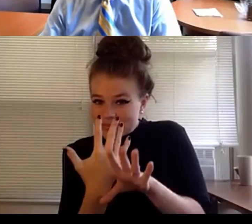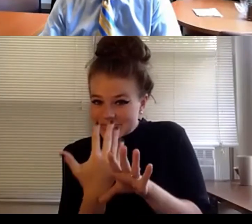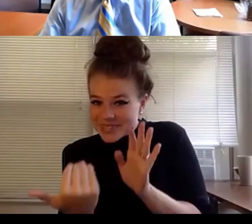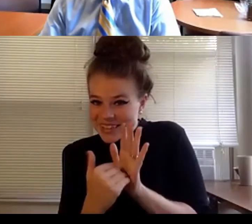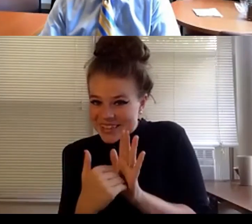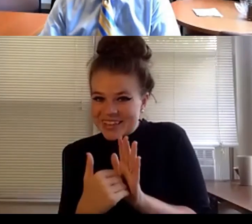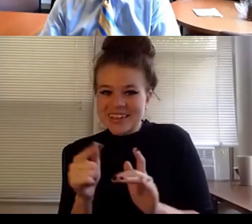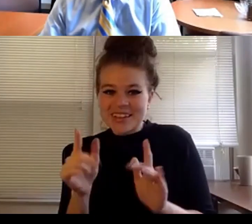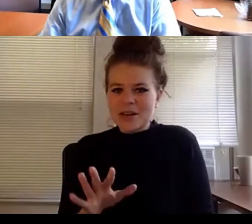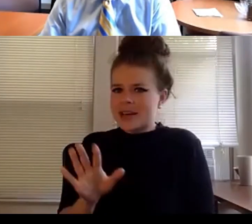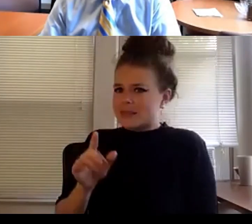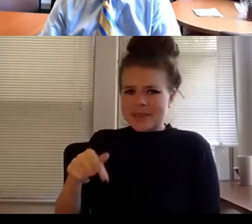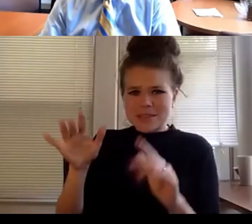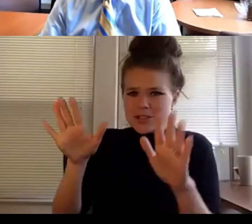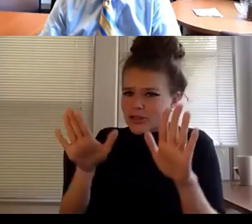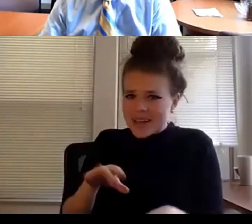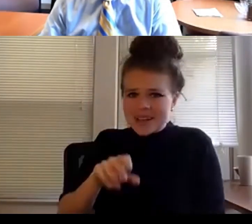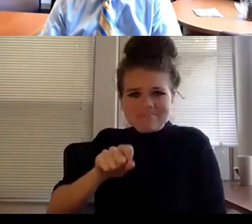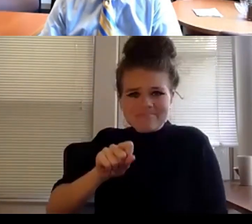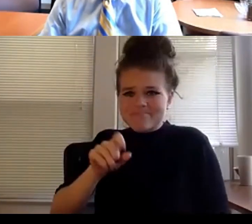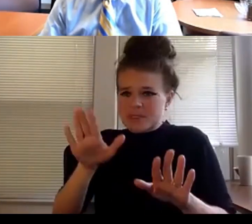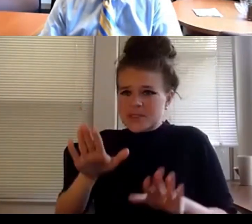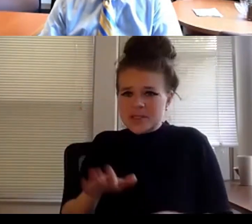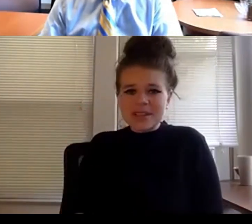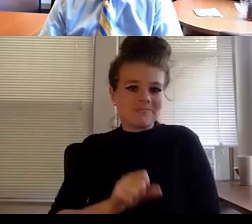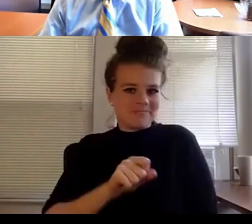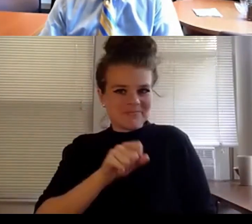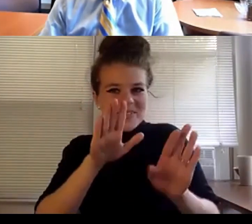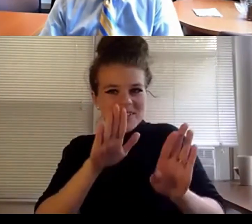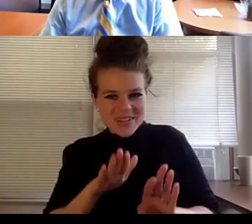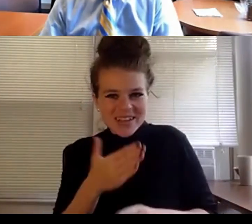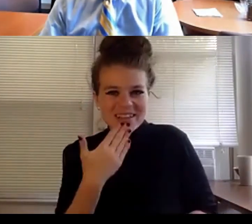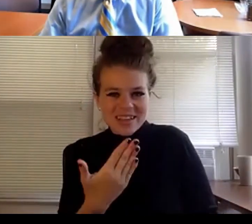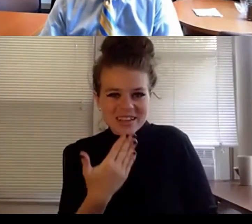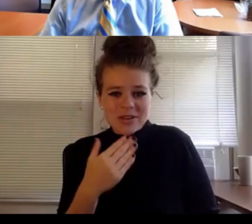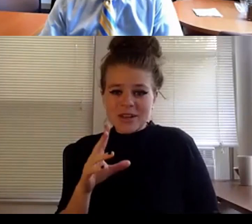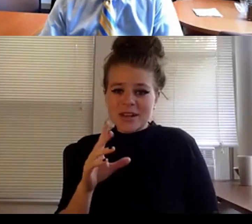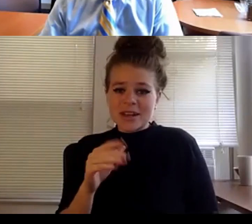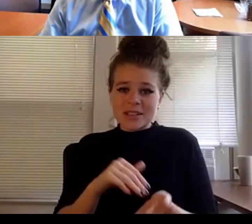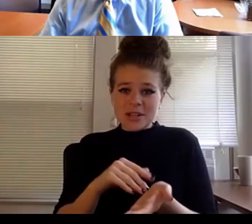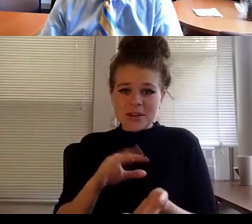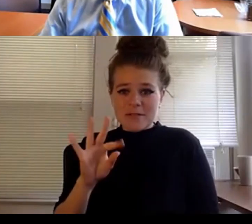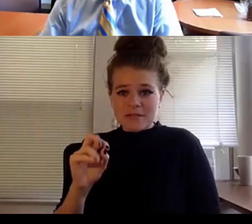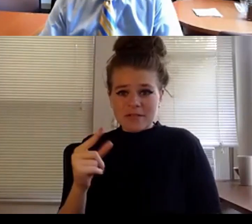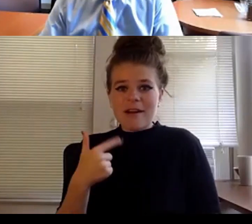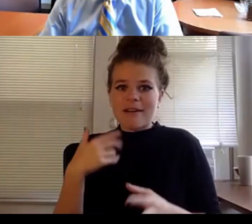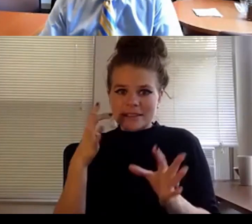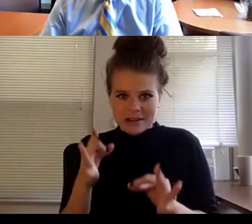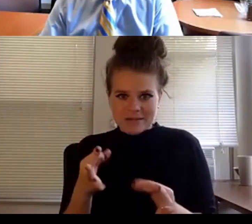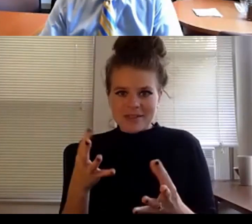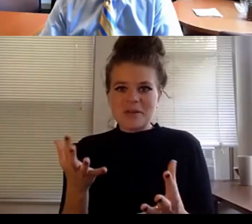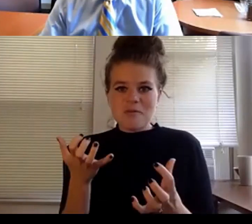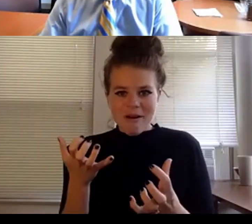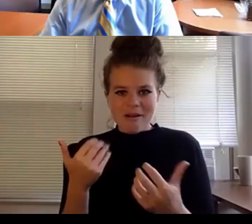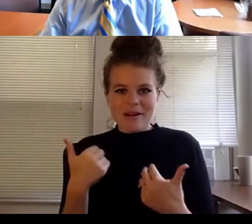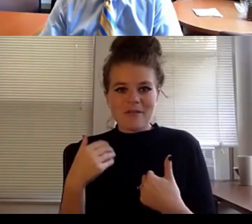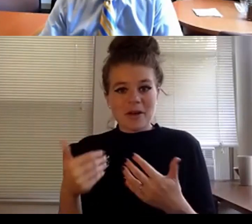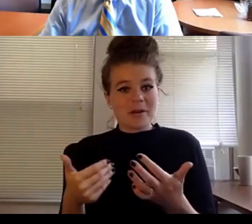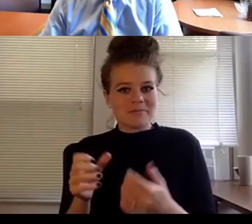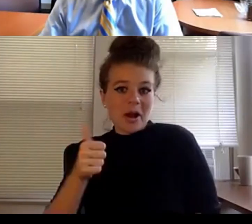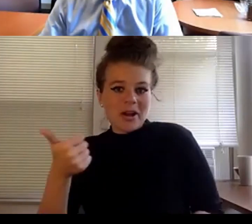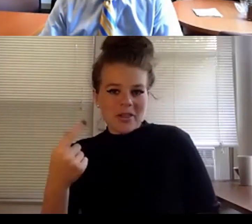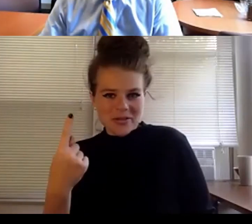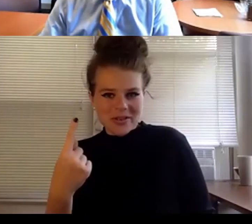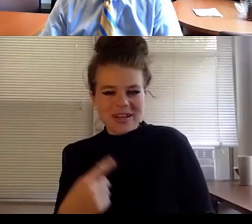so great. This is great. This is great. It is great. Thank you. Dr. Fung, I definitely would like to have another one, because there are